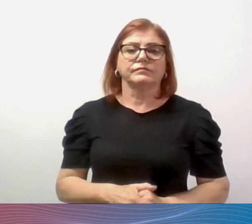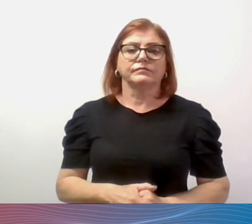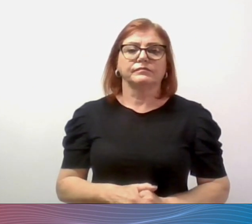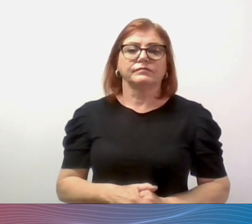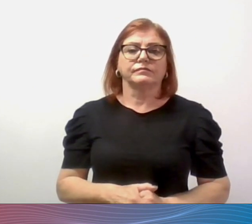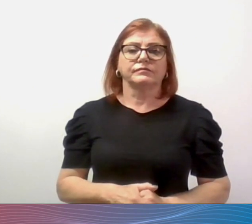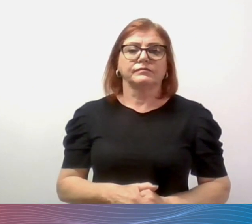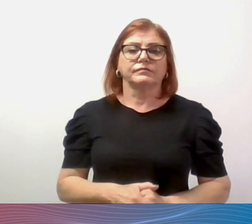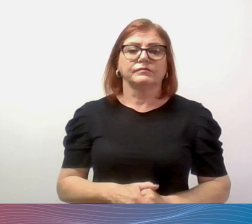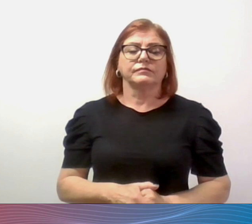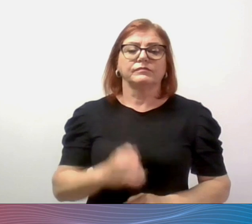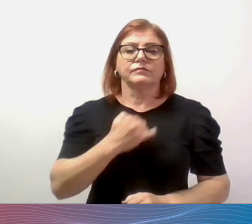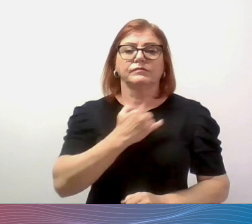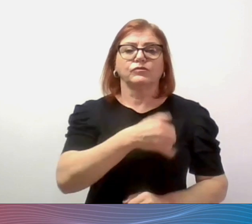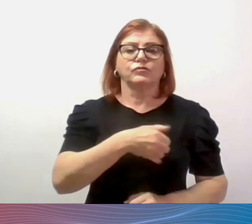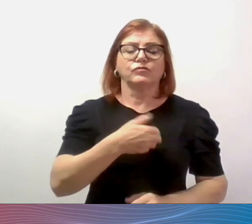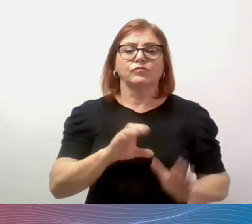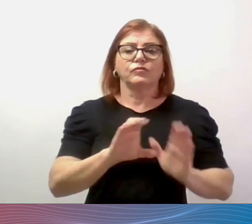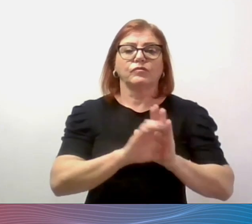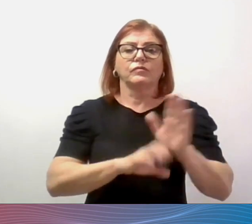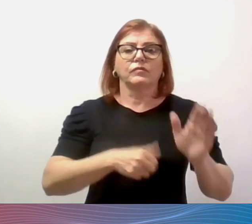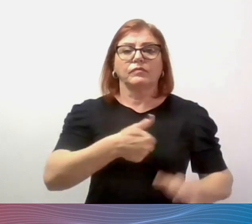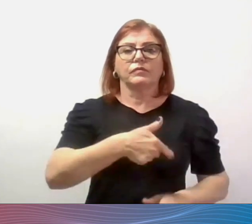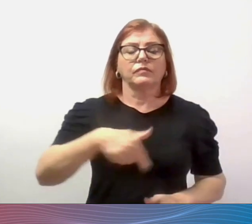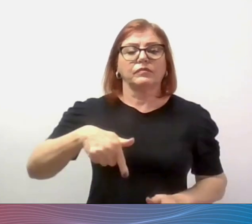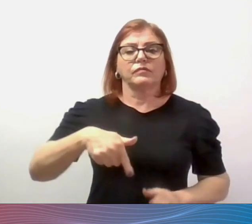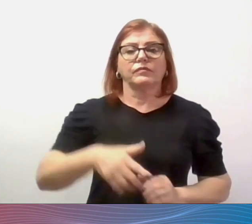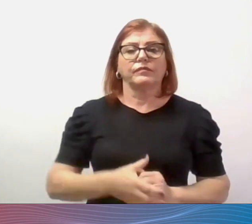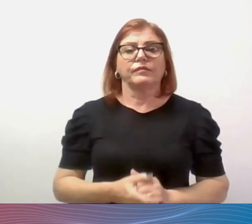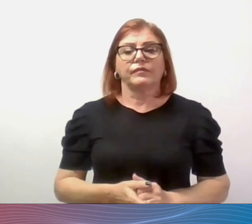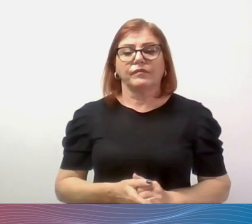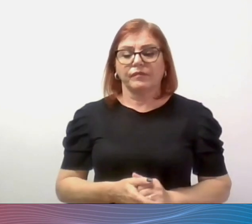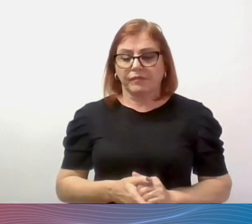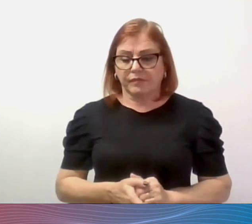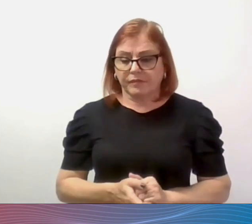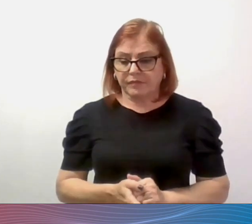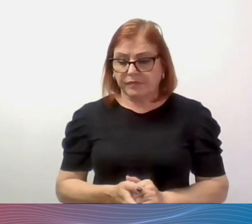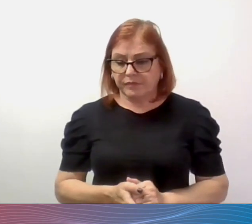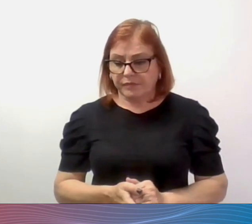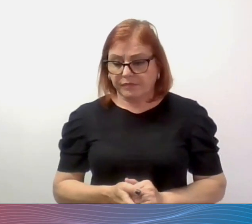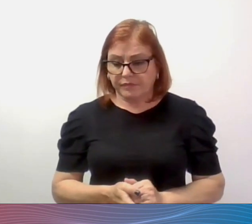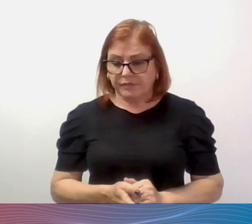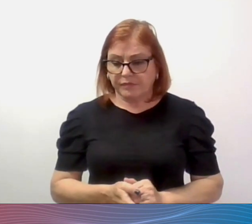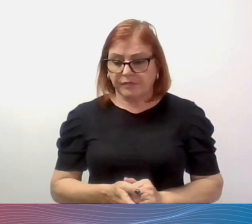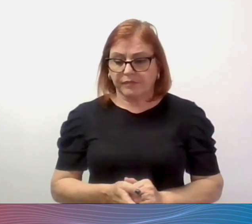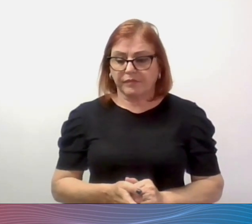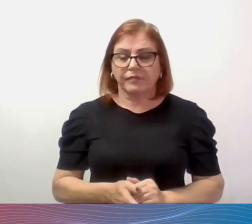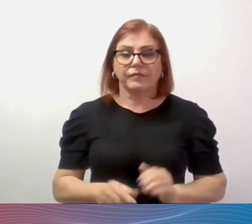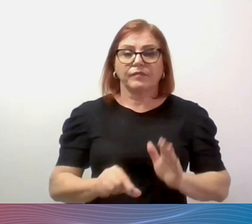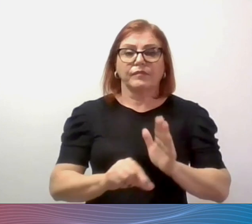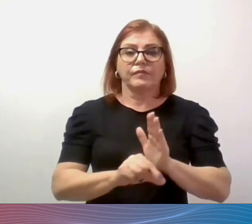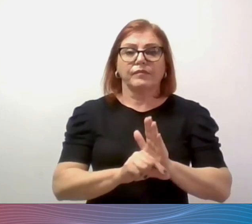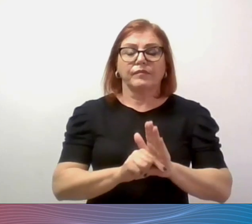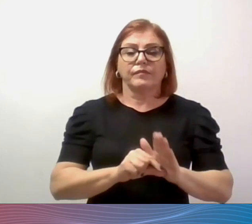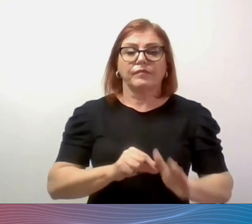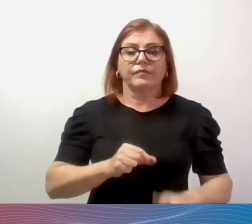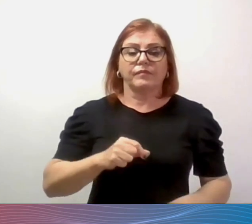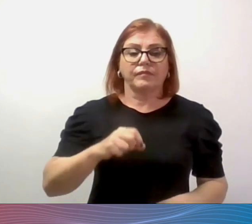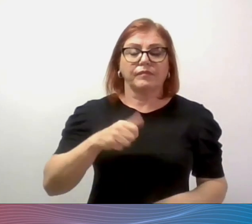17, vou ler isso para a gente terminar. This is in John 17, versículo 15.